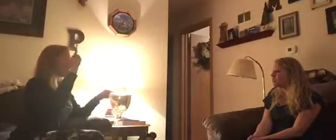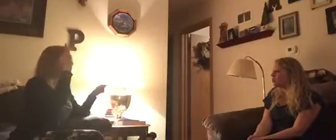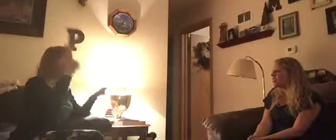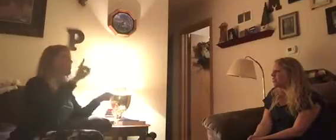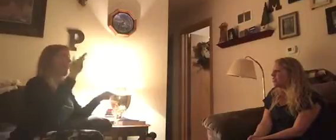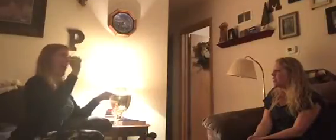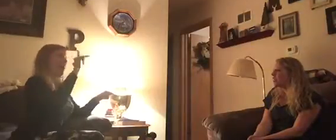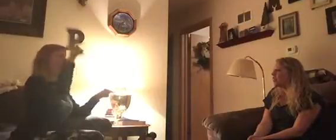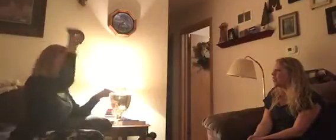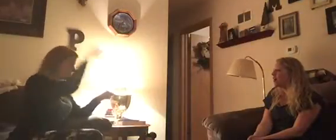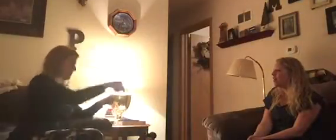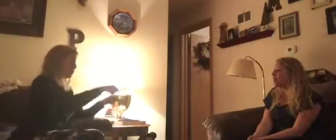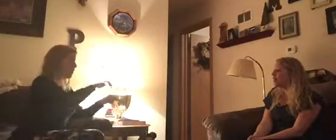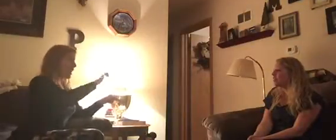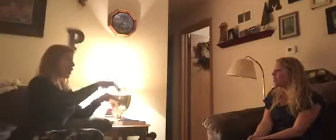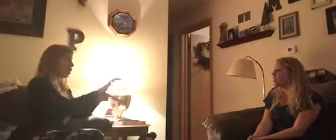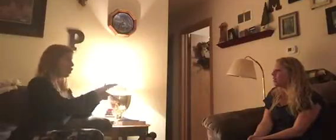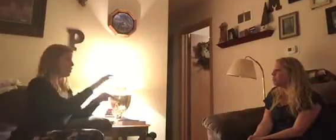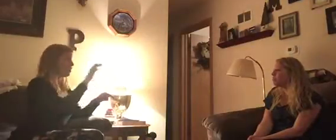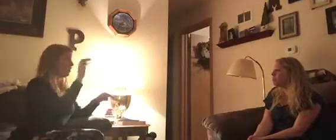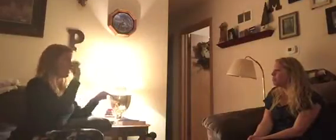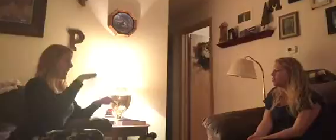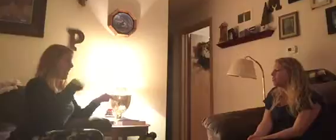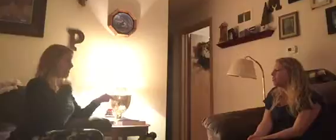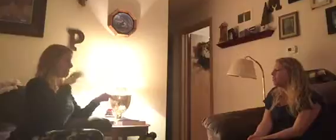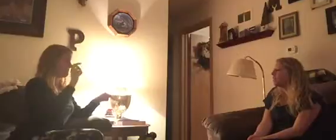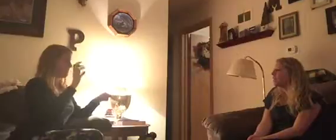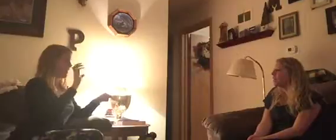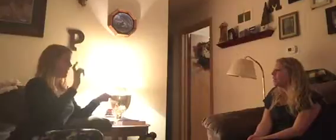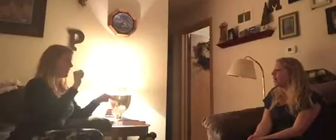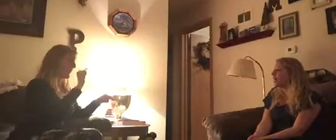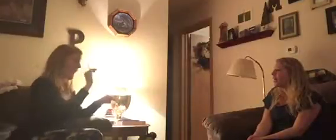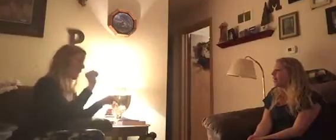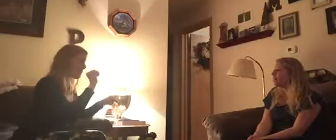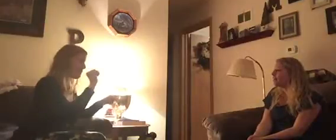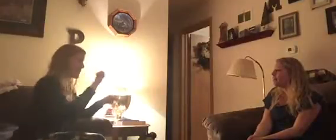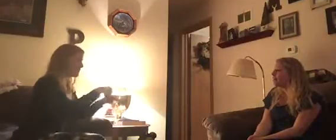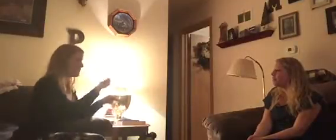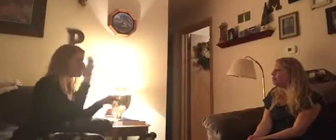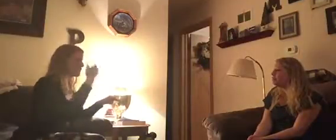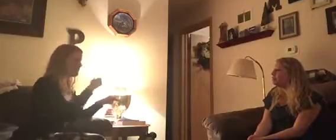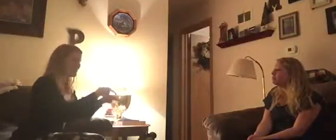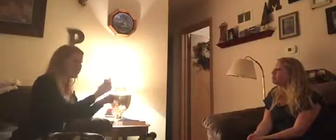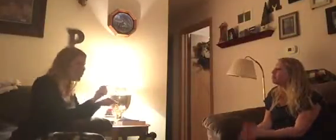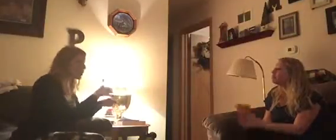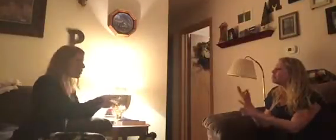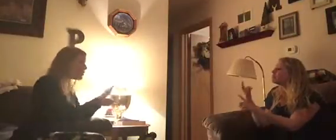So like say hail damage happened to my hood, and